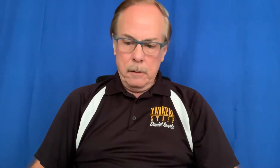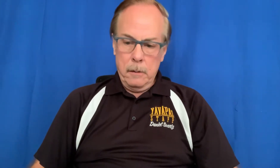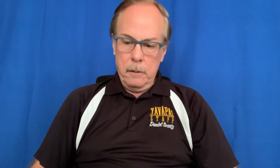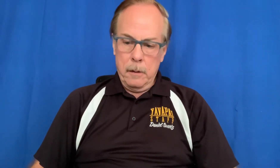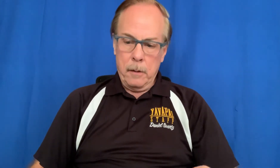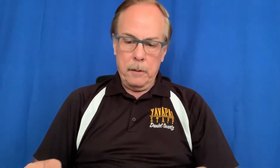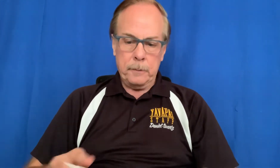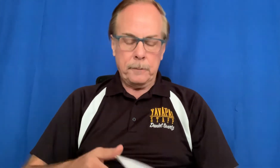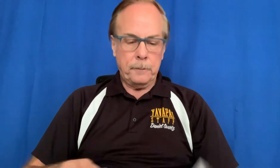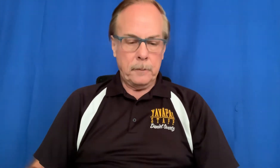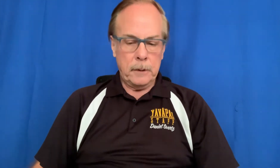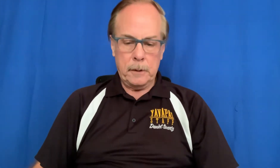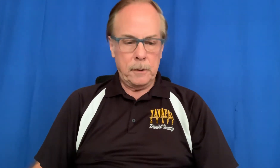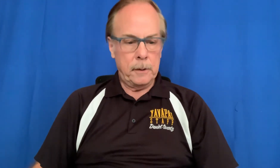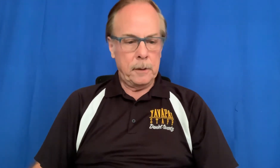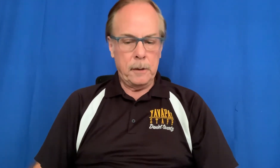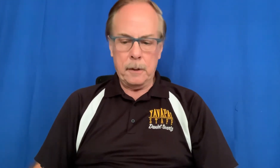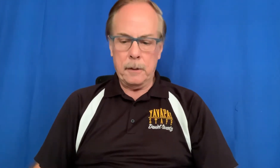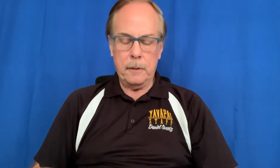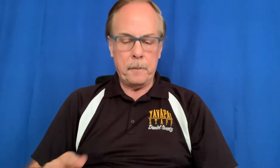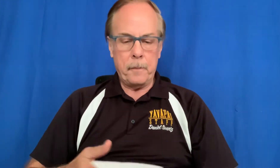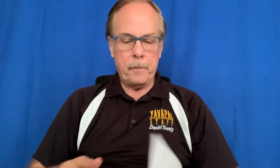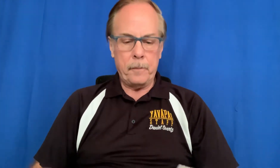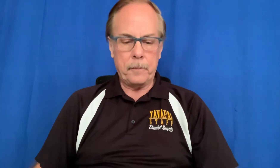And let's see.